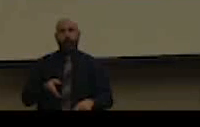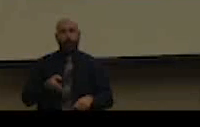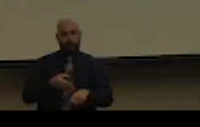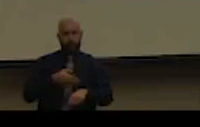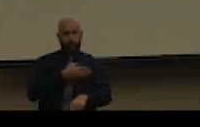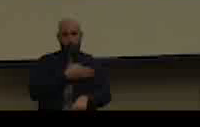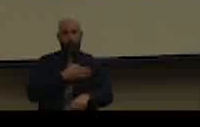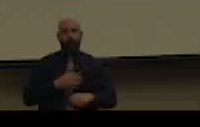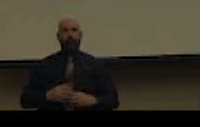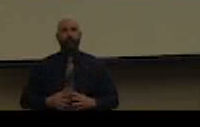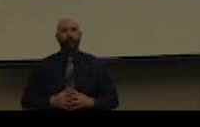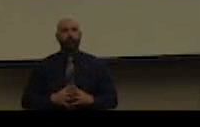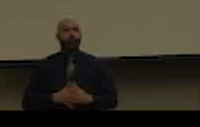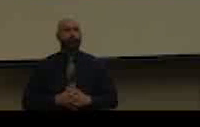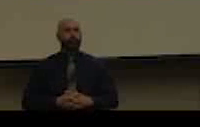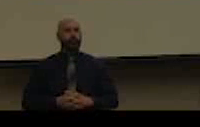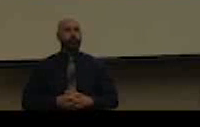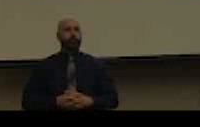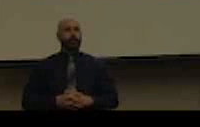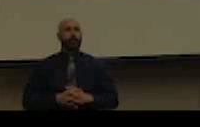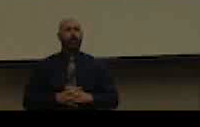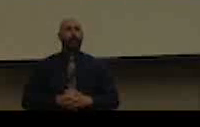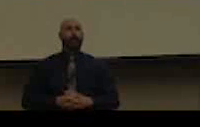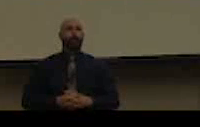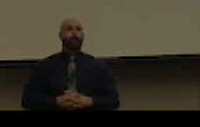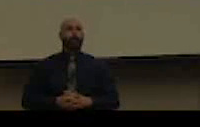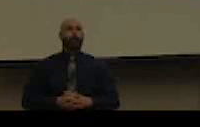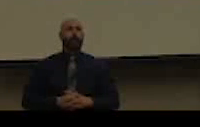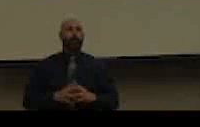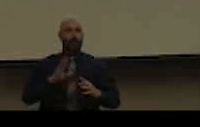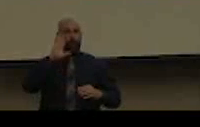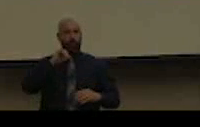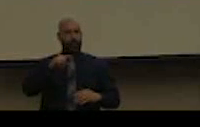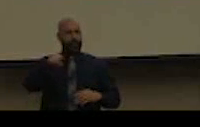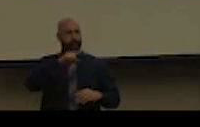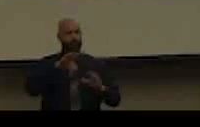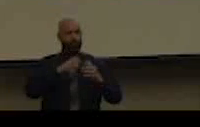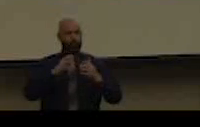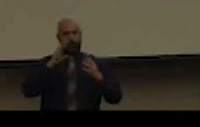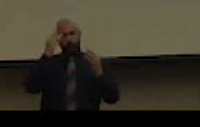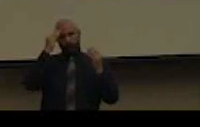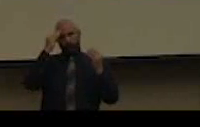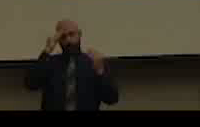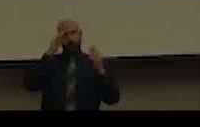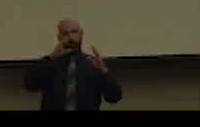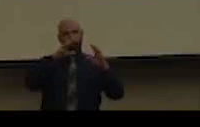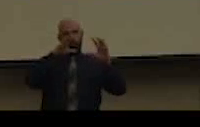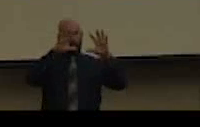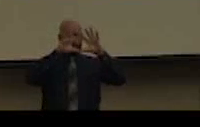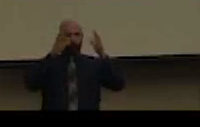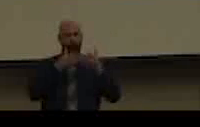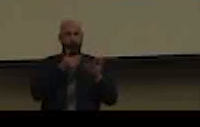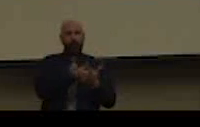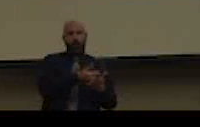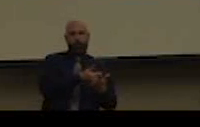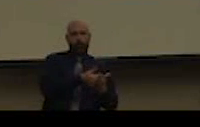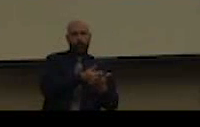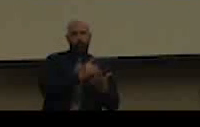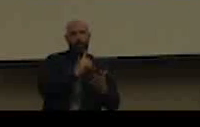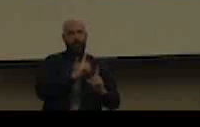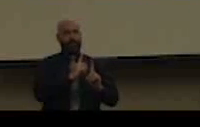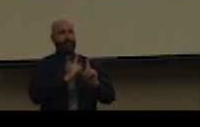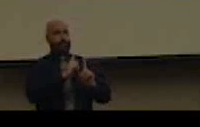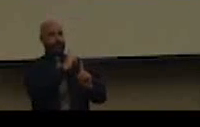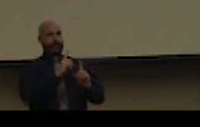know this is in the weeds for a group that's thinking about overall funding, but I think it's important because what this shows me is we, with